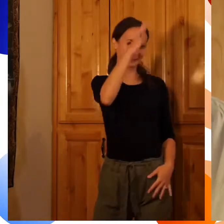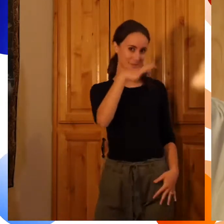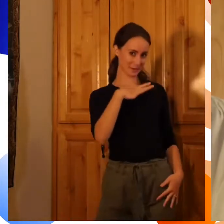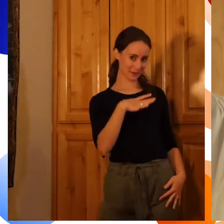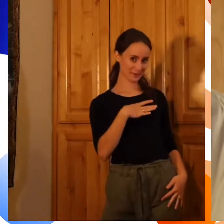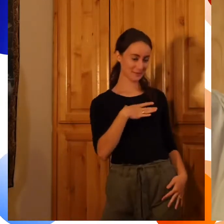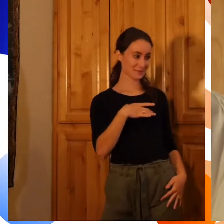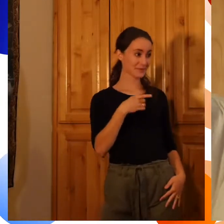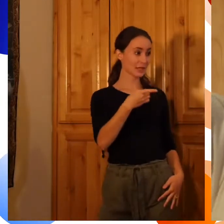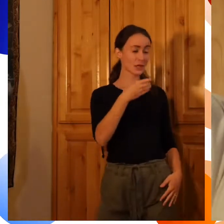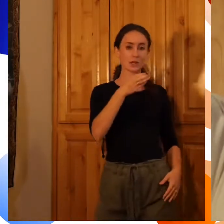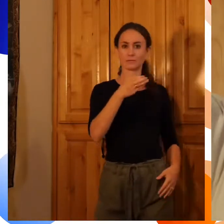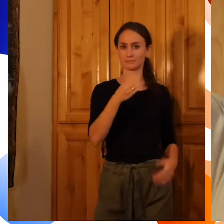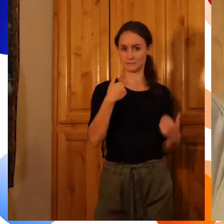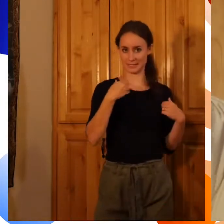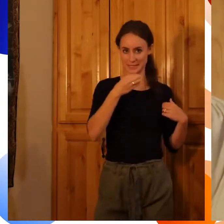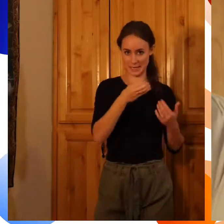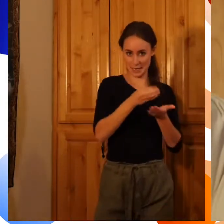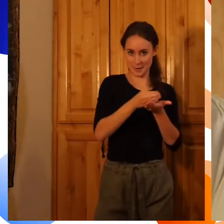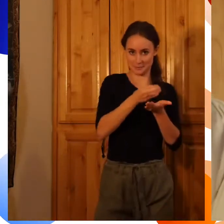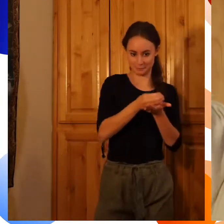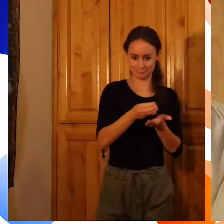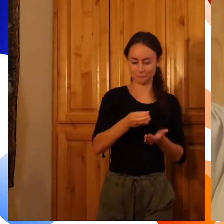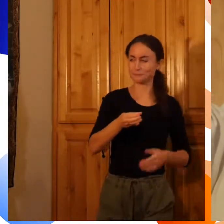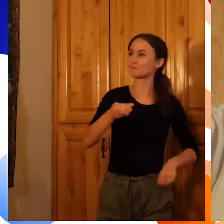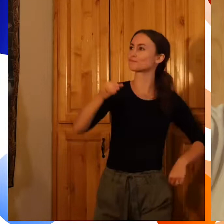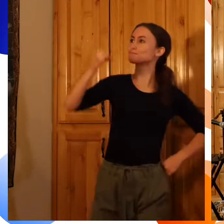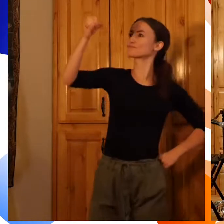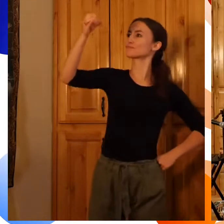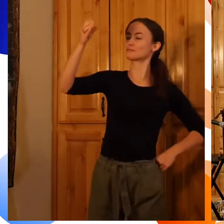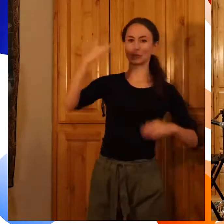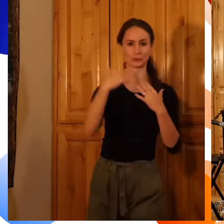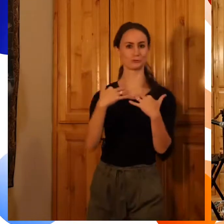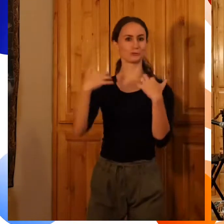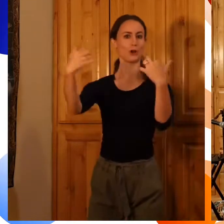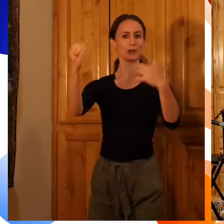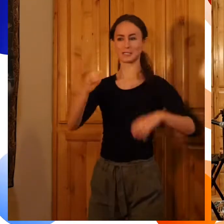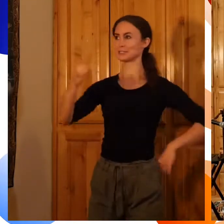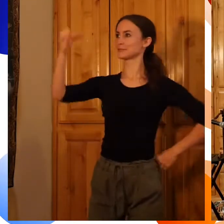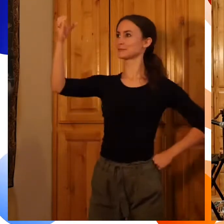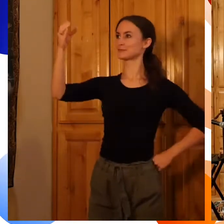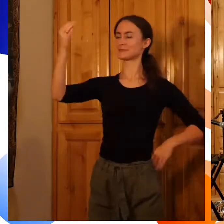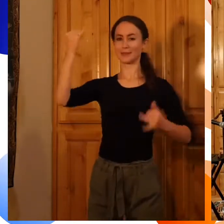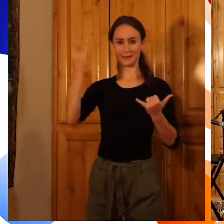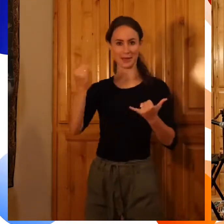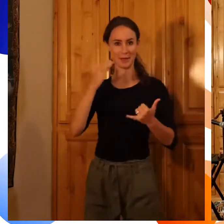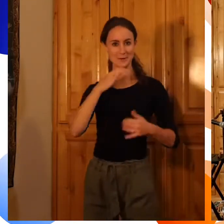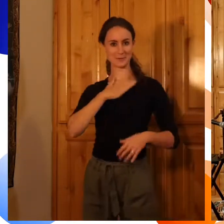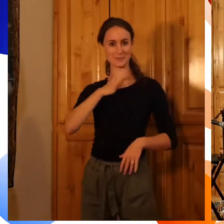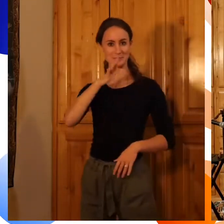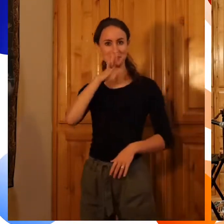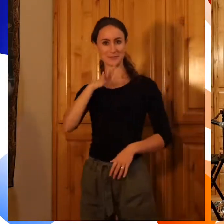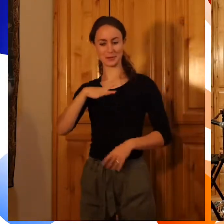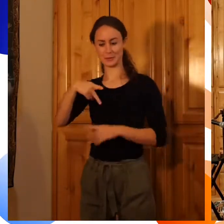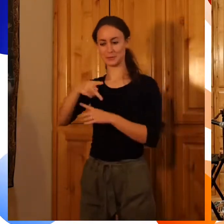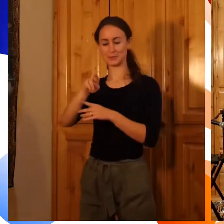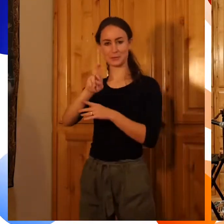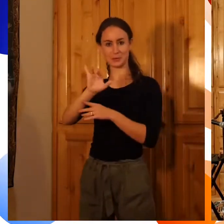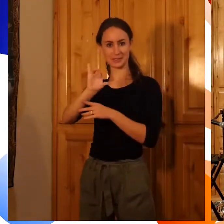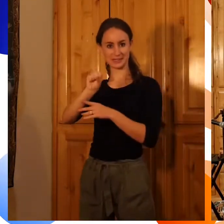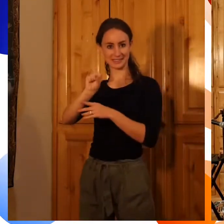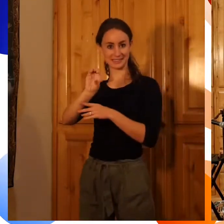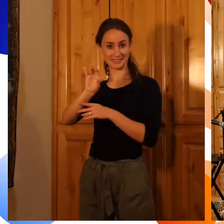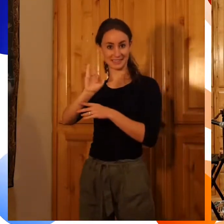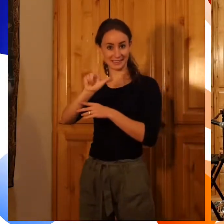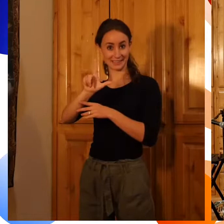audience, he said, "And now, my lady Priscilla will play us a tune on her harp and entertain us before the wedding."